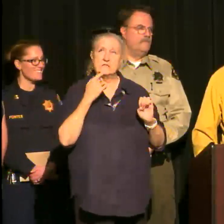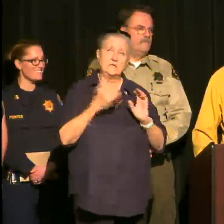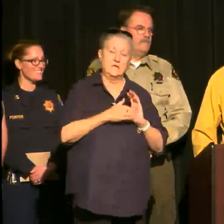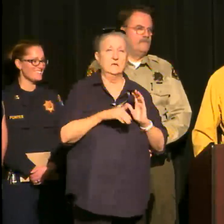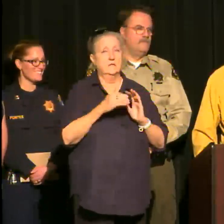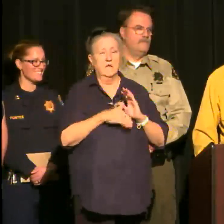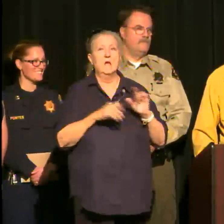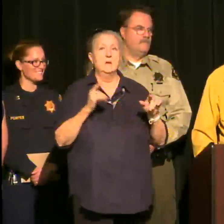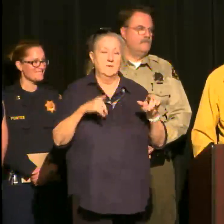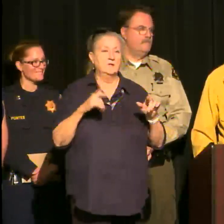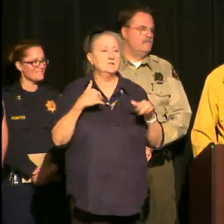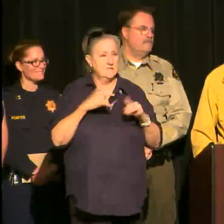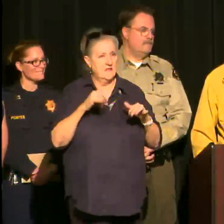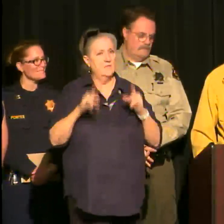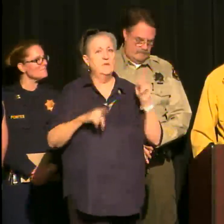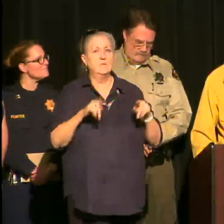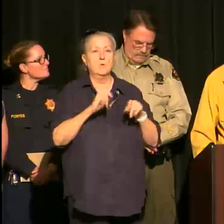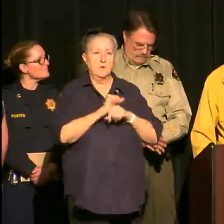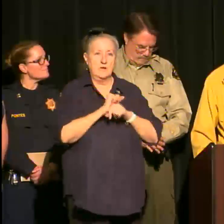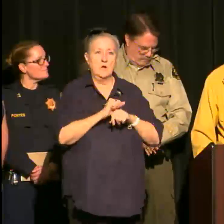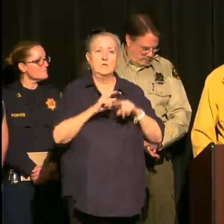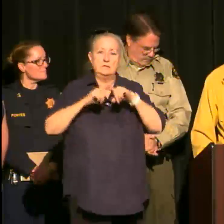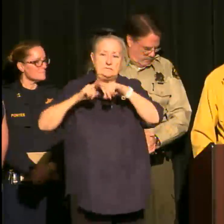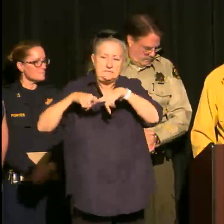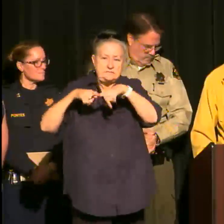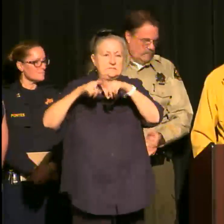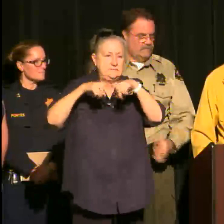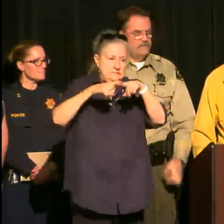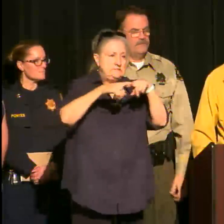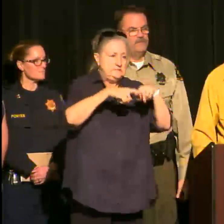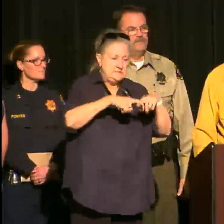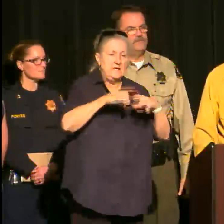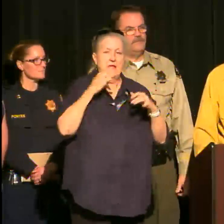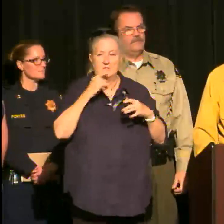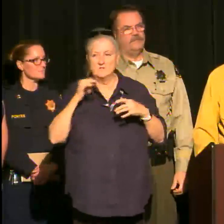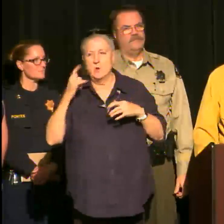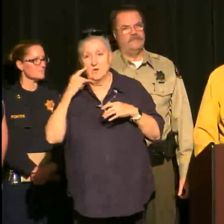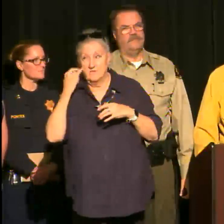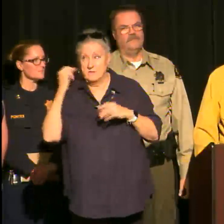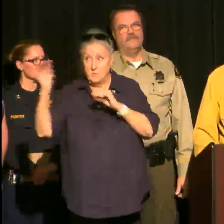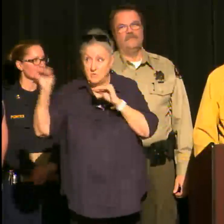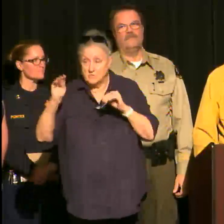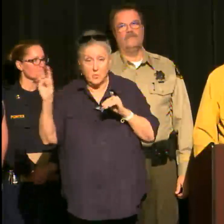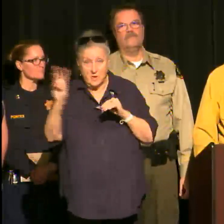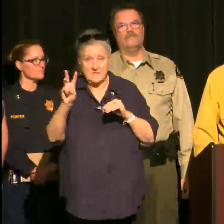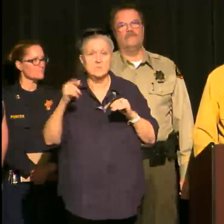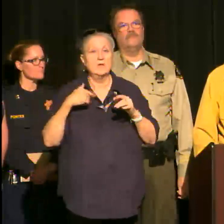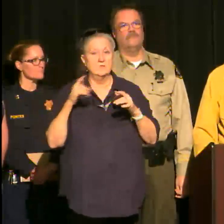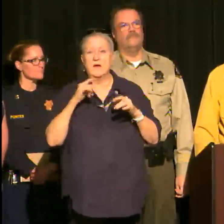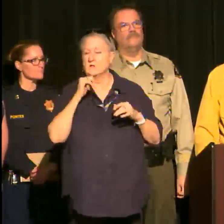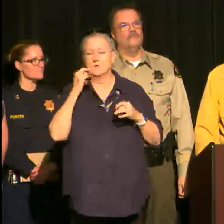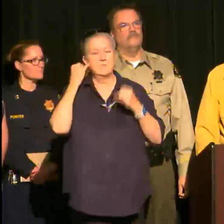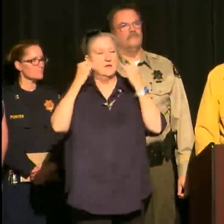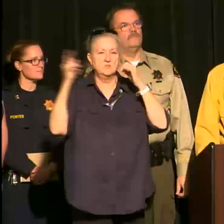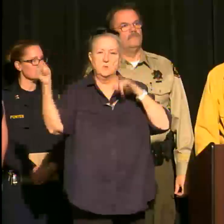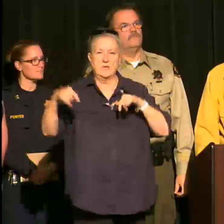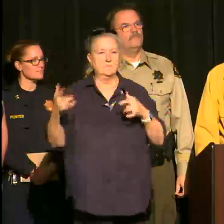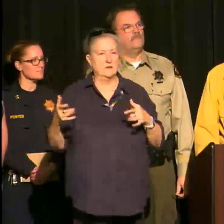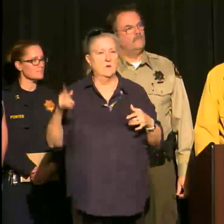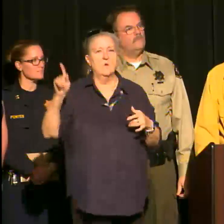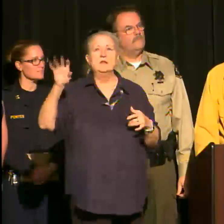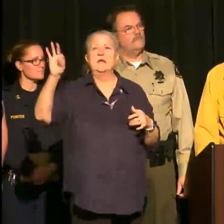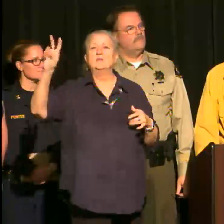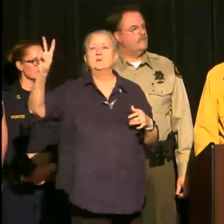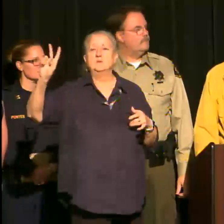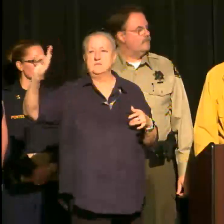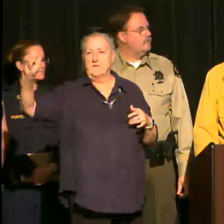We still have people working on those contingencies, and we're going west if we need to. I don't imagine it's going to come all the way down here. 192 is